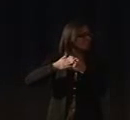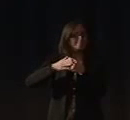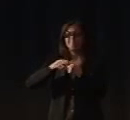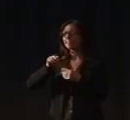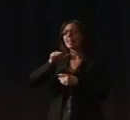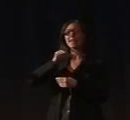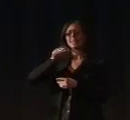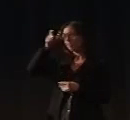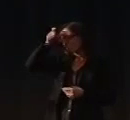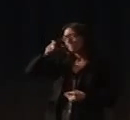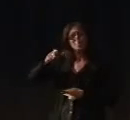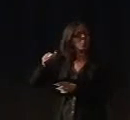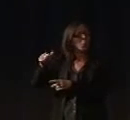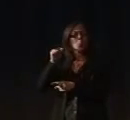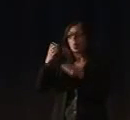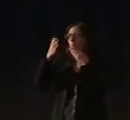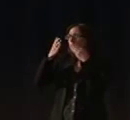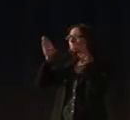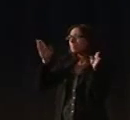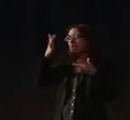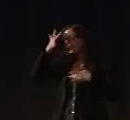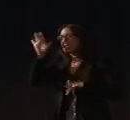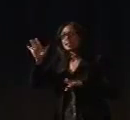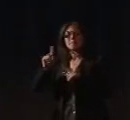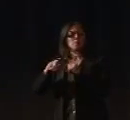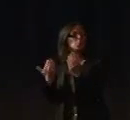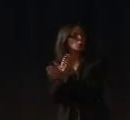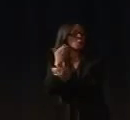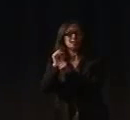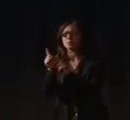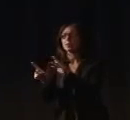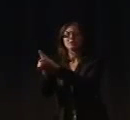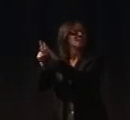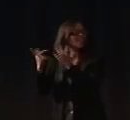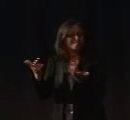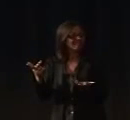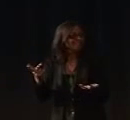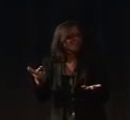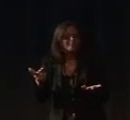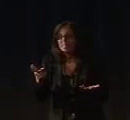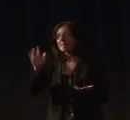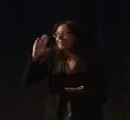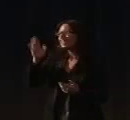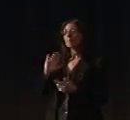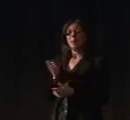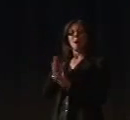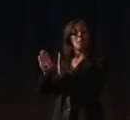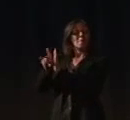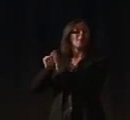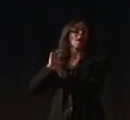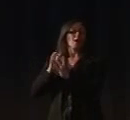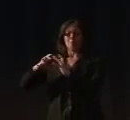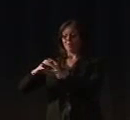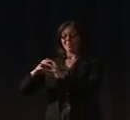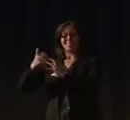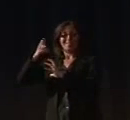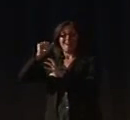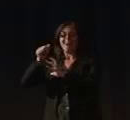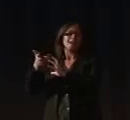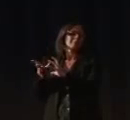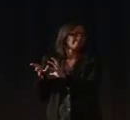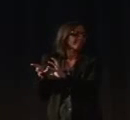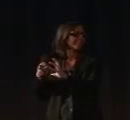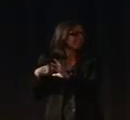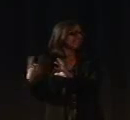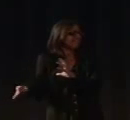The background had always been there. We never had to really handle something like a change in the background.